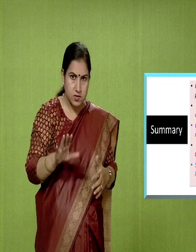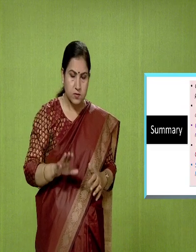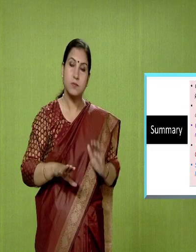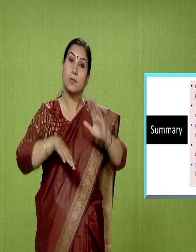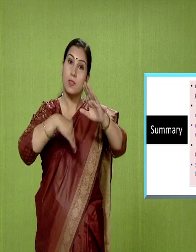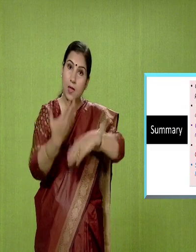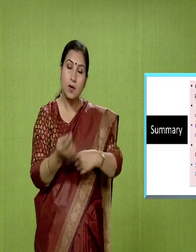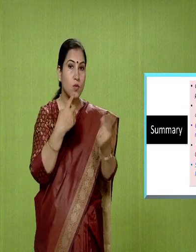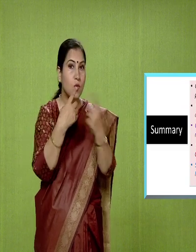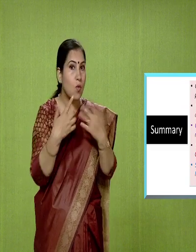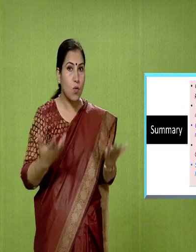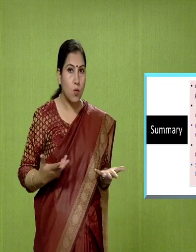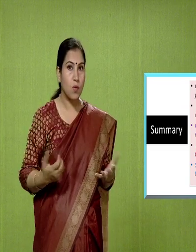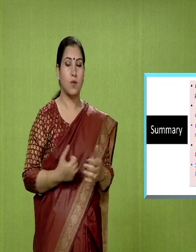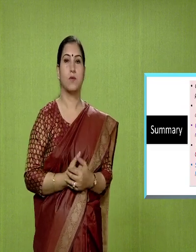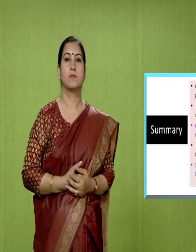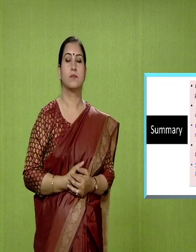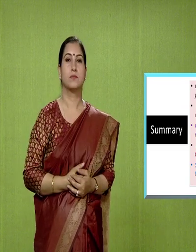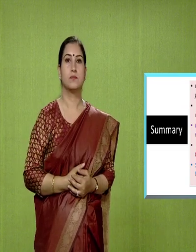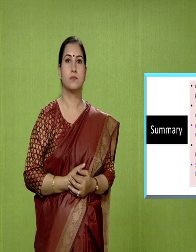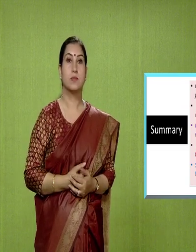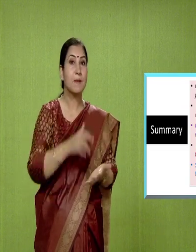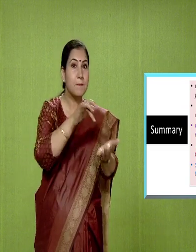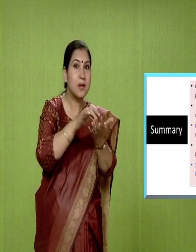Then we discussed about the Champaran